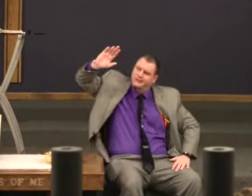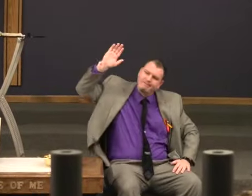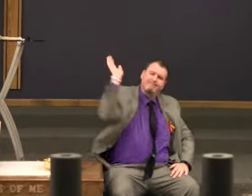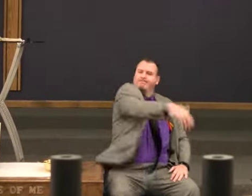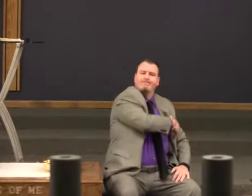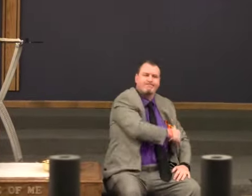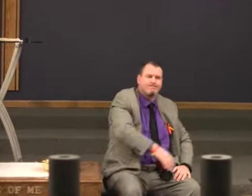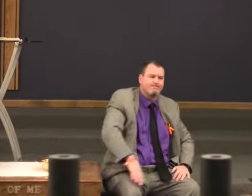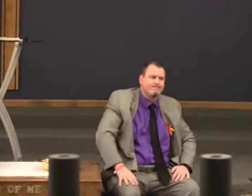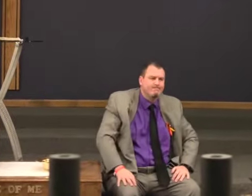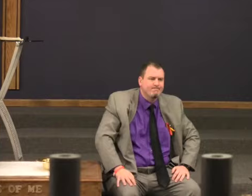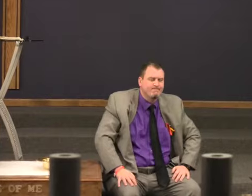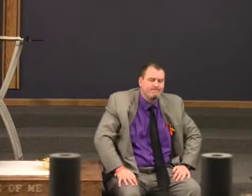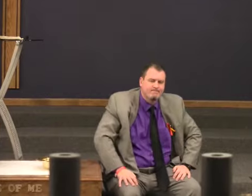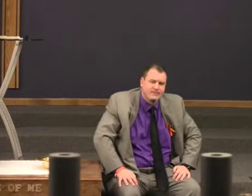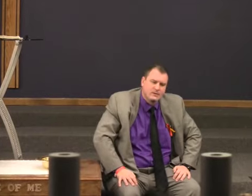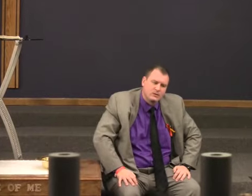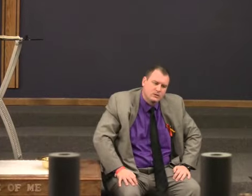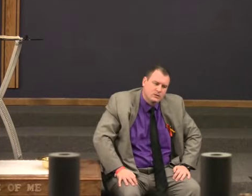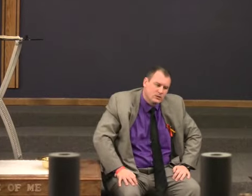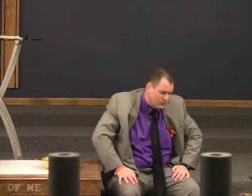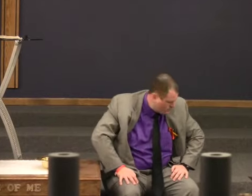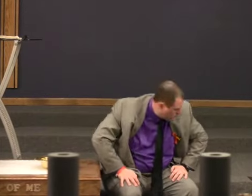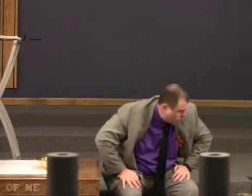quit. I'm done with this.